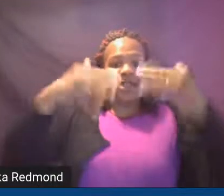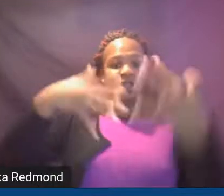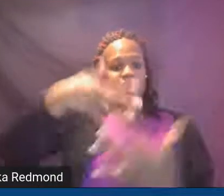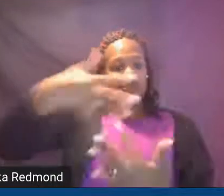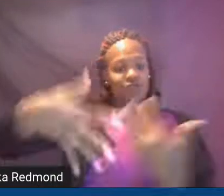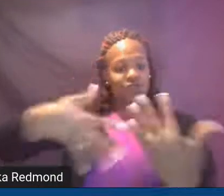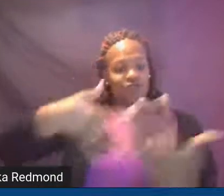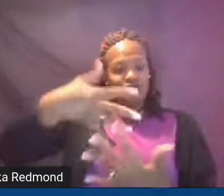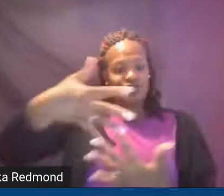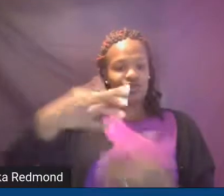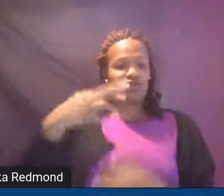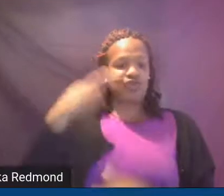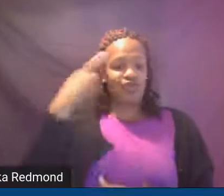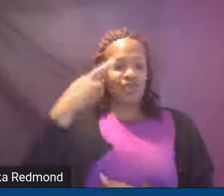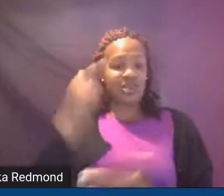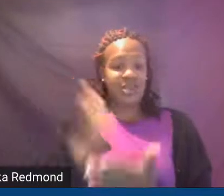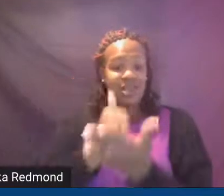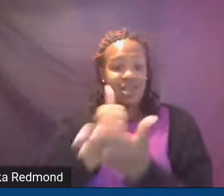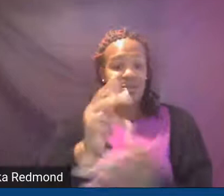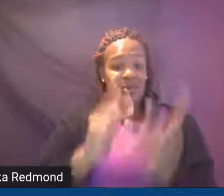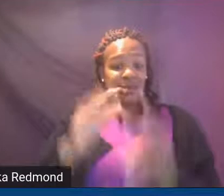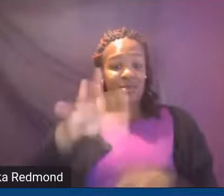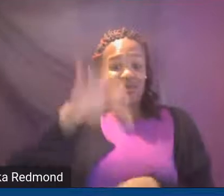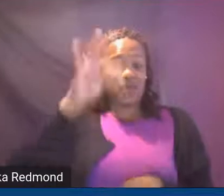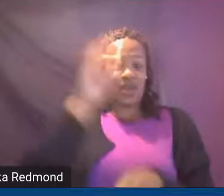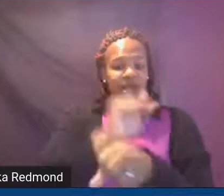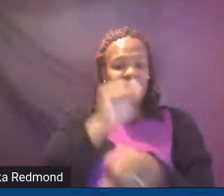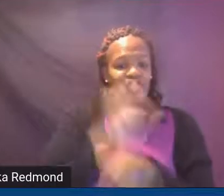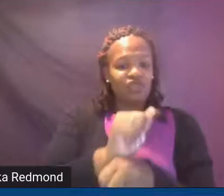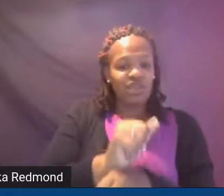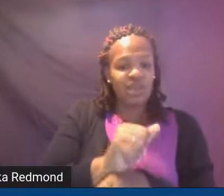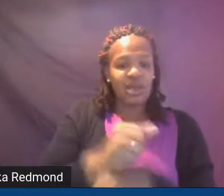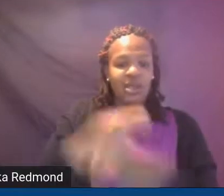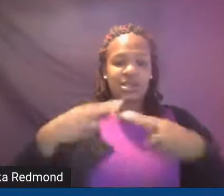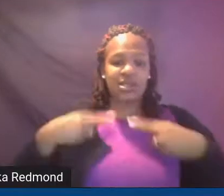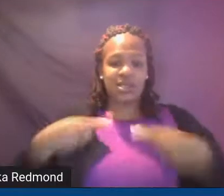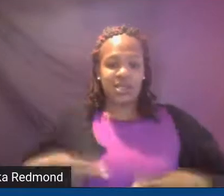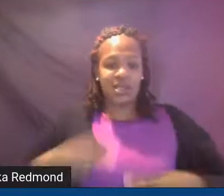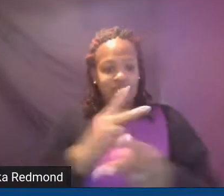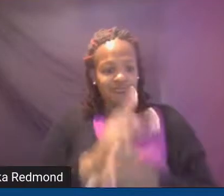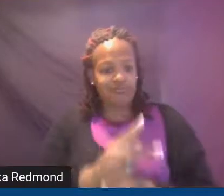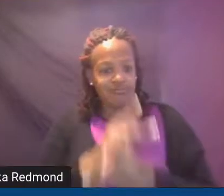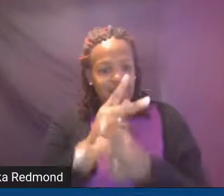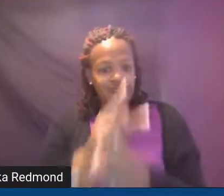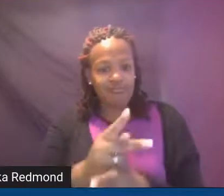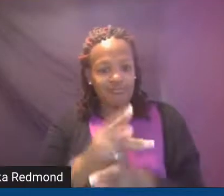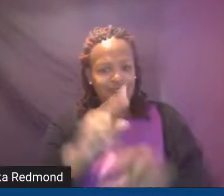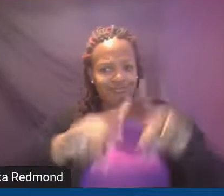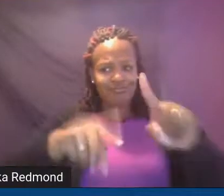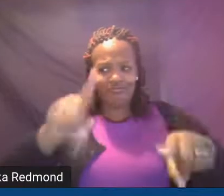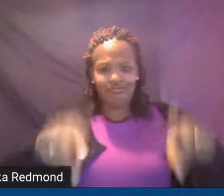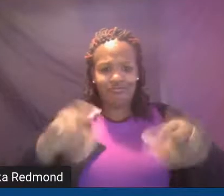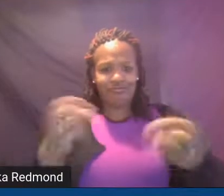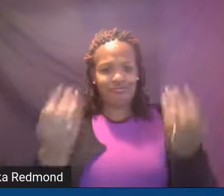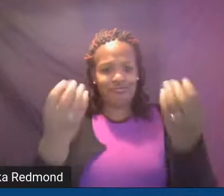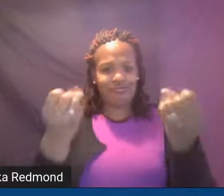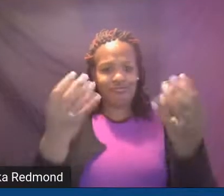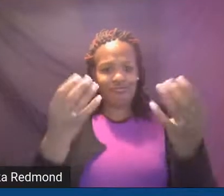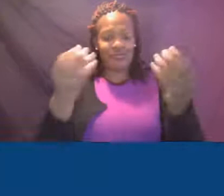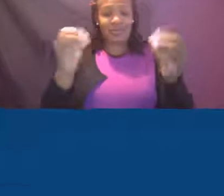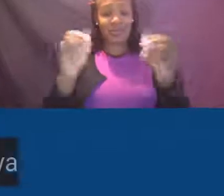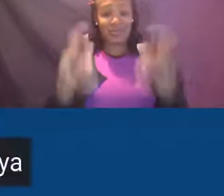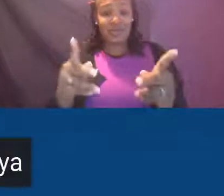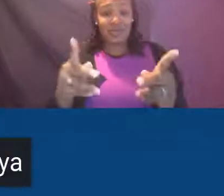helping people find jobs or creating benefits for society through healthcare or what have you. And I think that when we talk about the